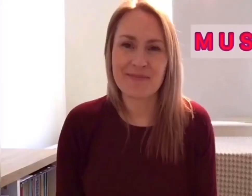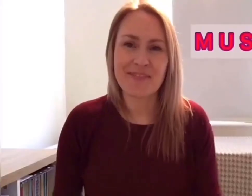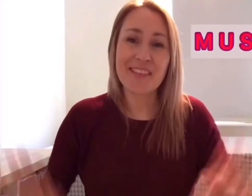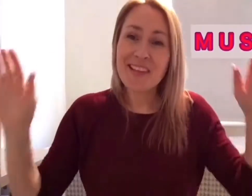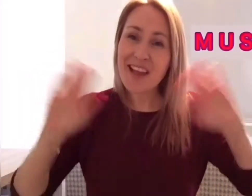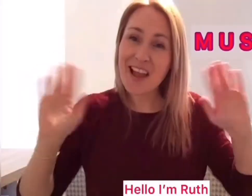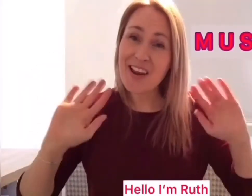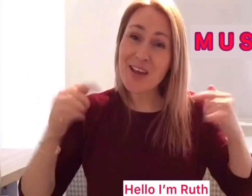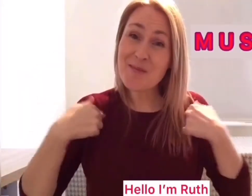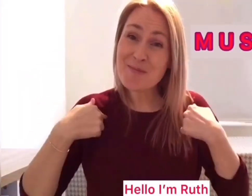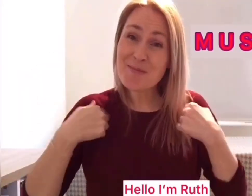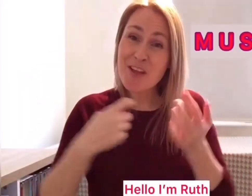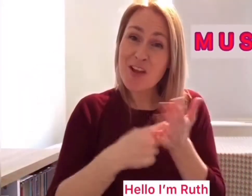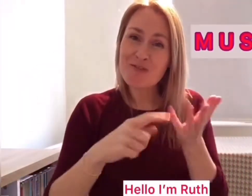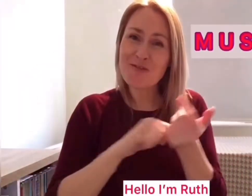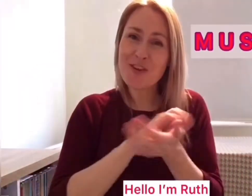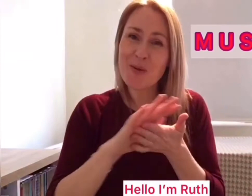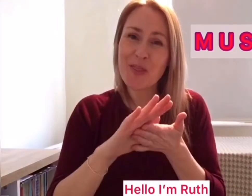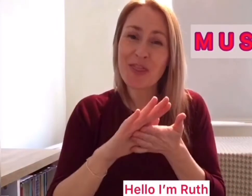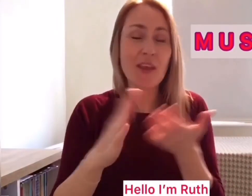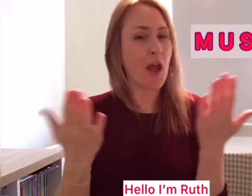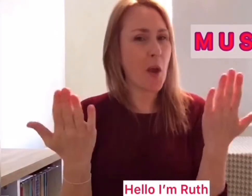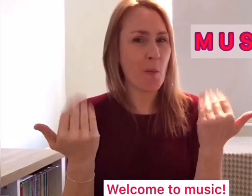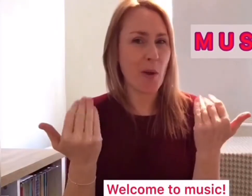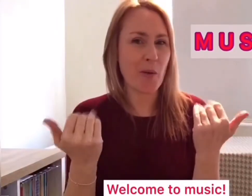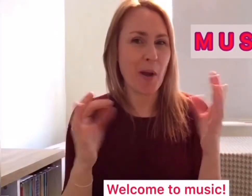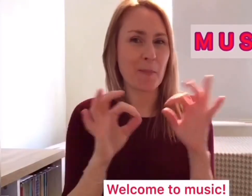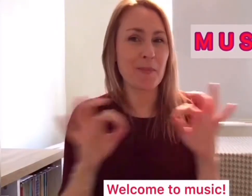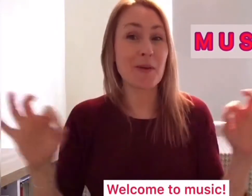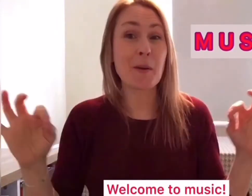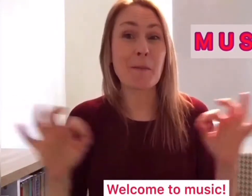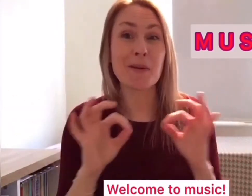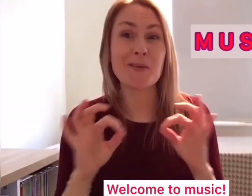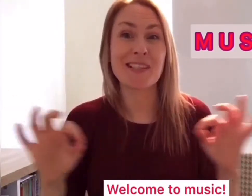Hello, you will come to Moose Day.